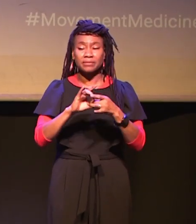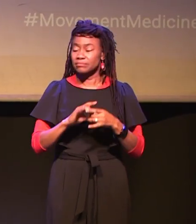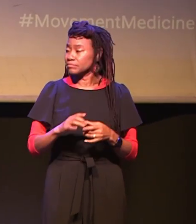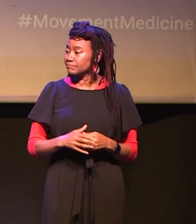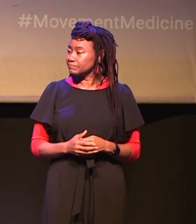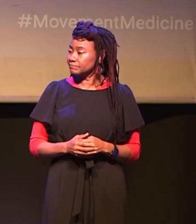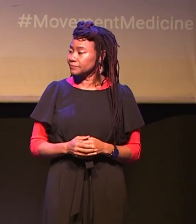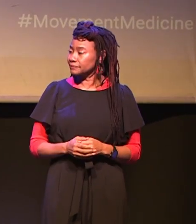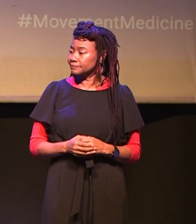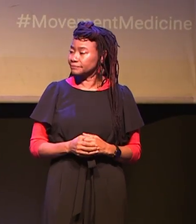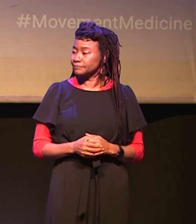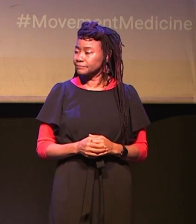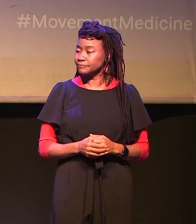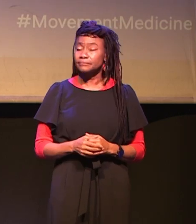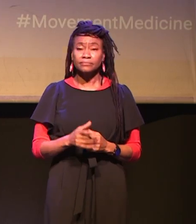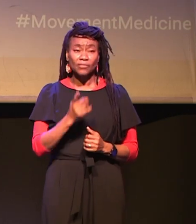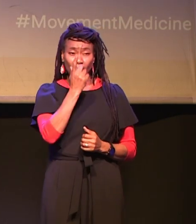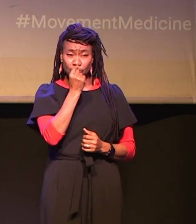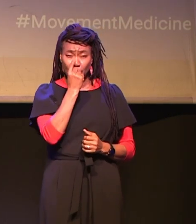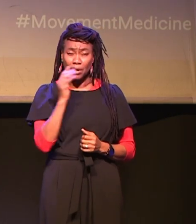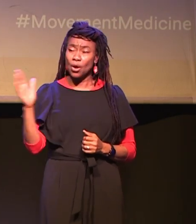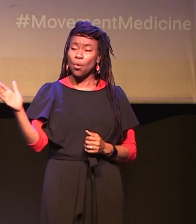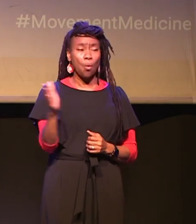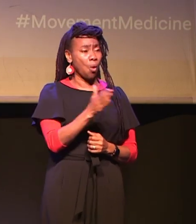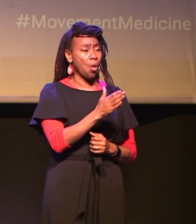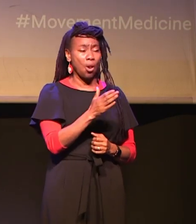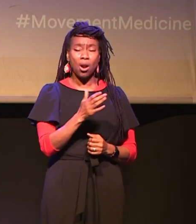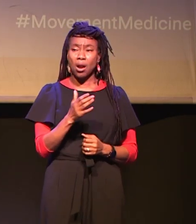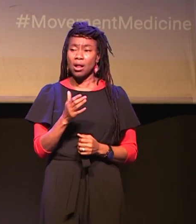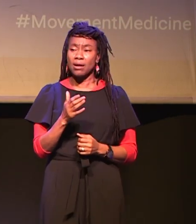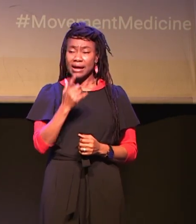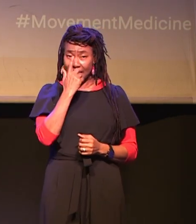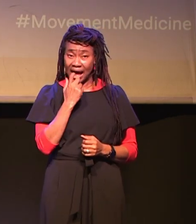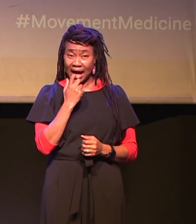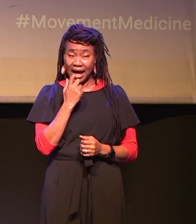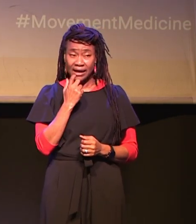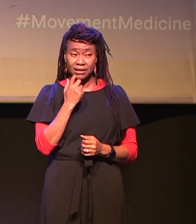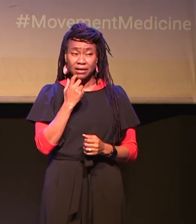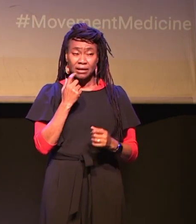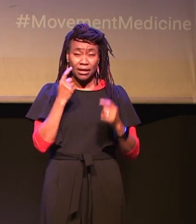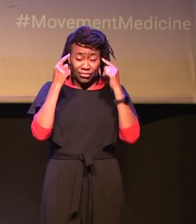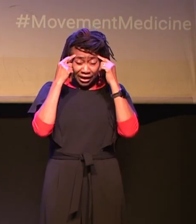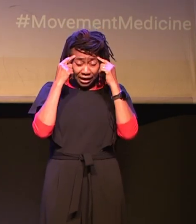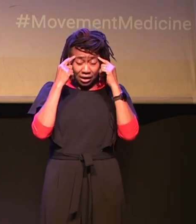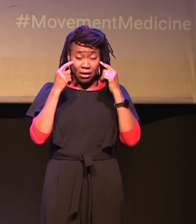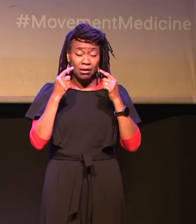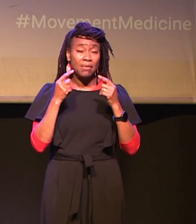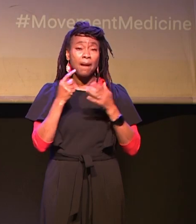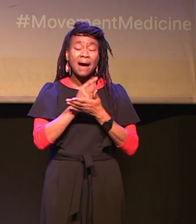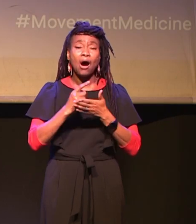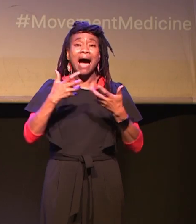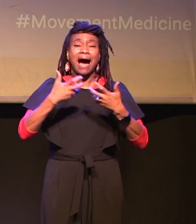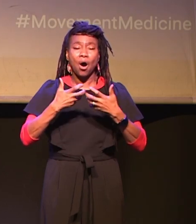here, we'll probably all practice seated, but it's an option to do it on whatever plane or level you want to practice.